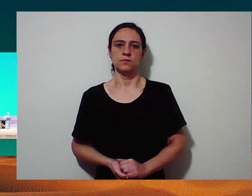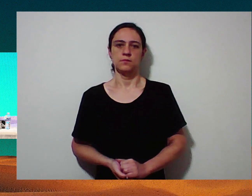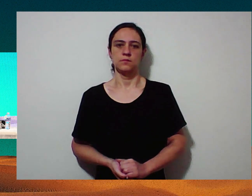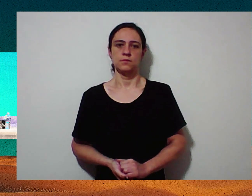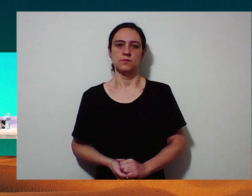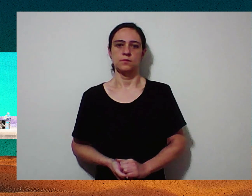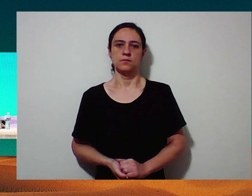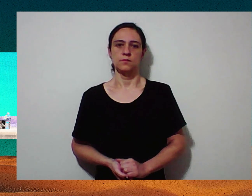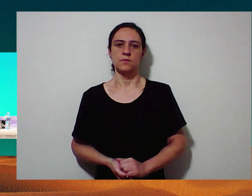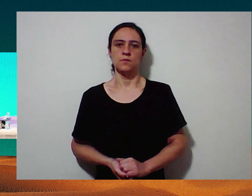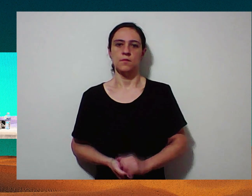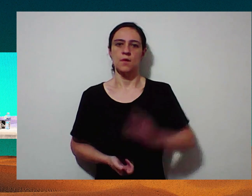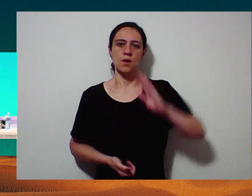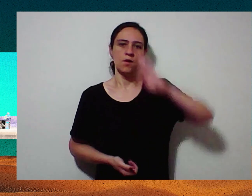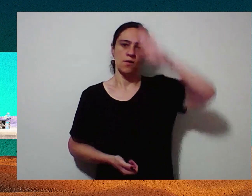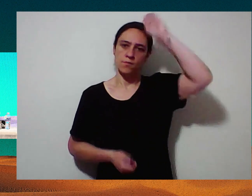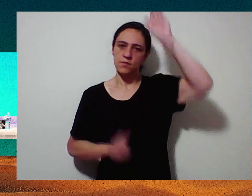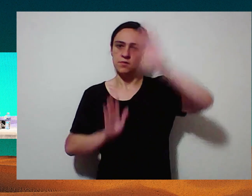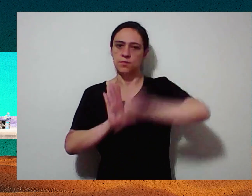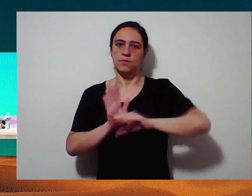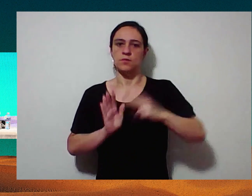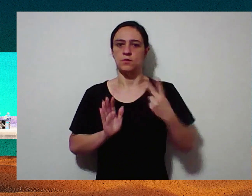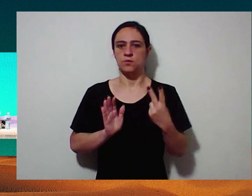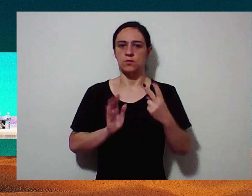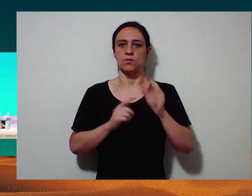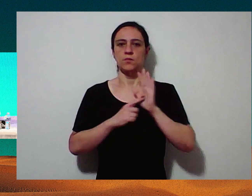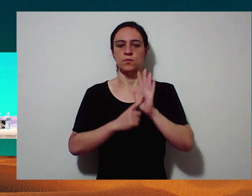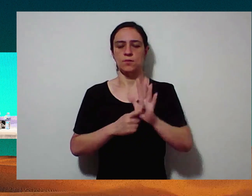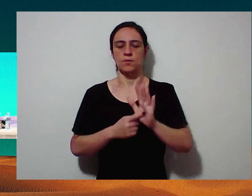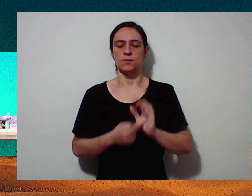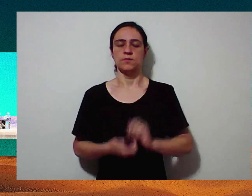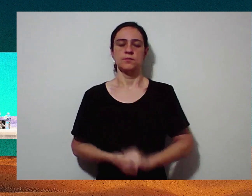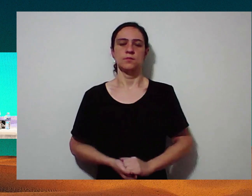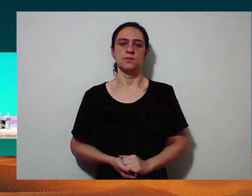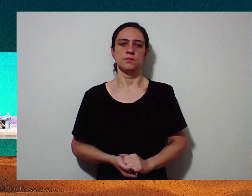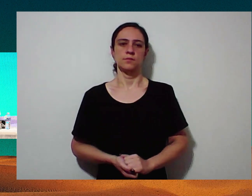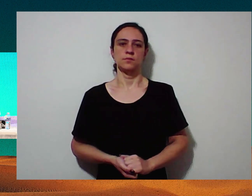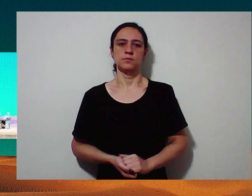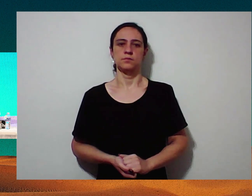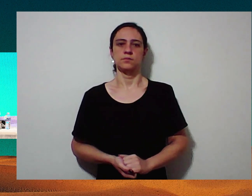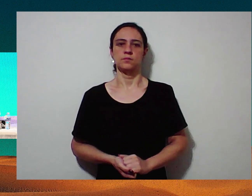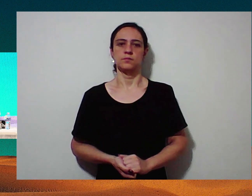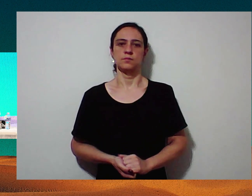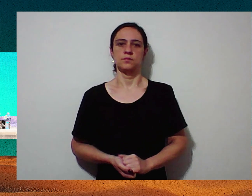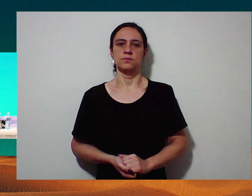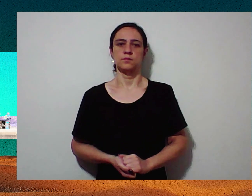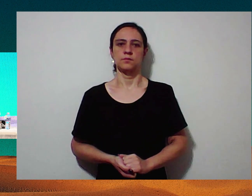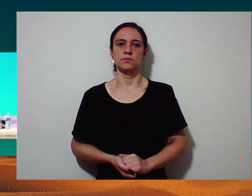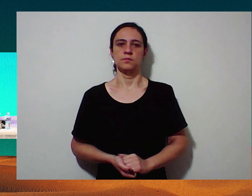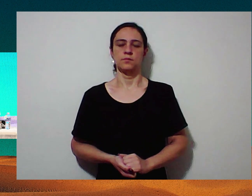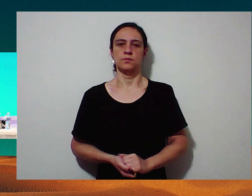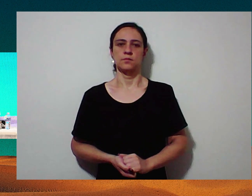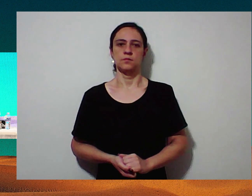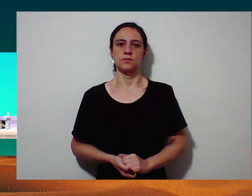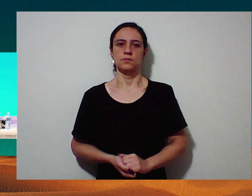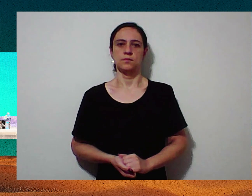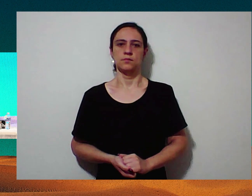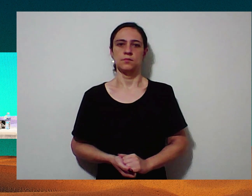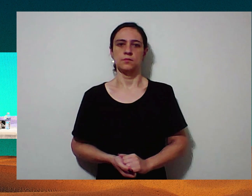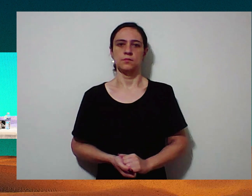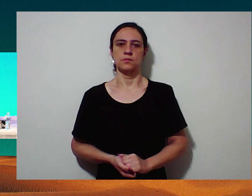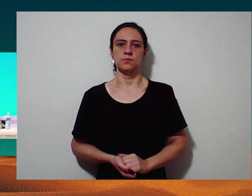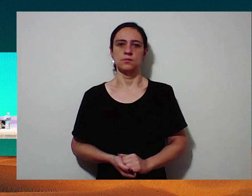Romans 2:16. No dia em que Deus, por meio de Cristo Jesus, julgar